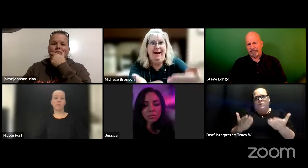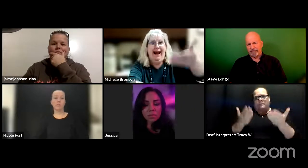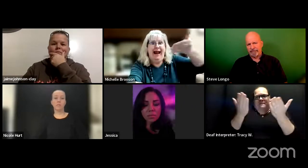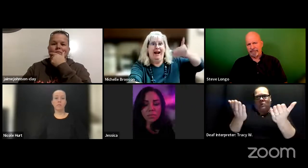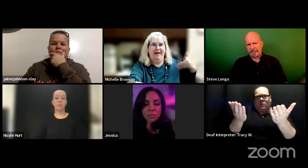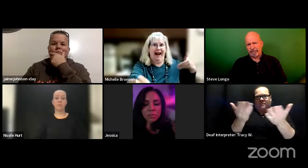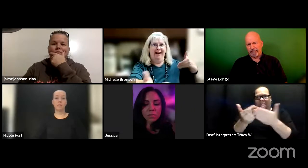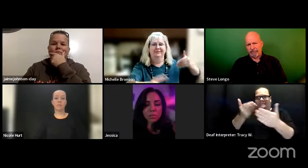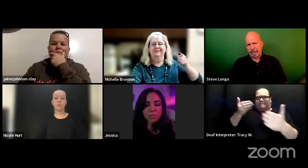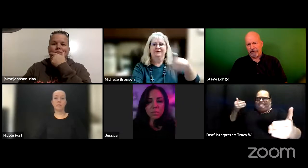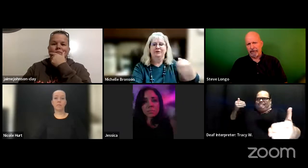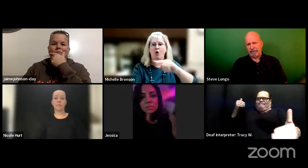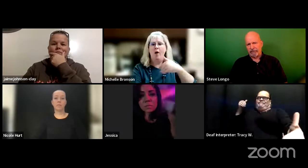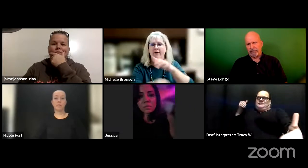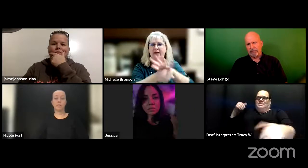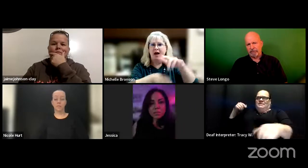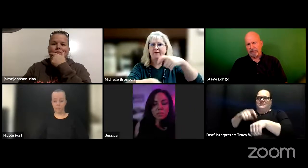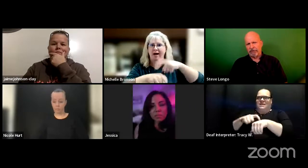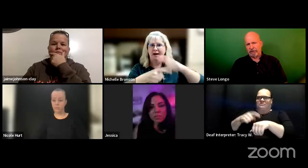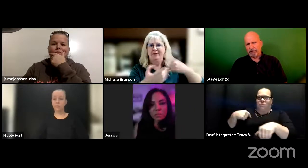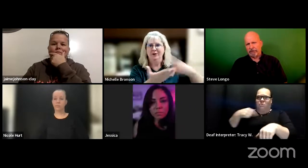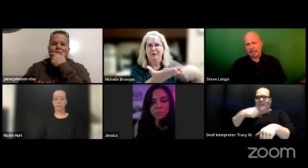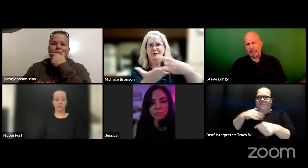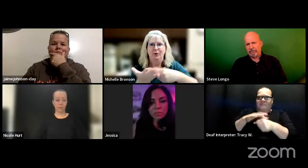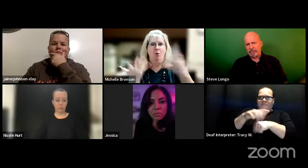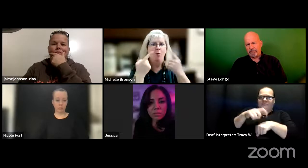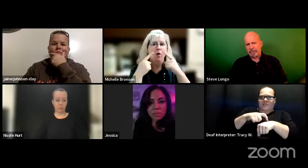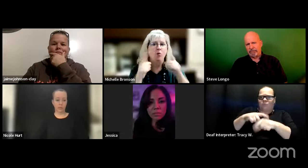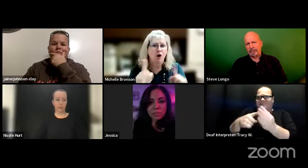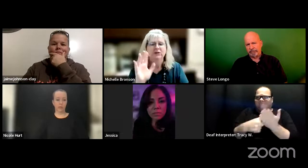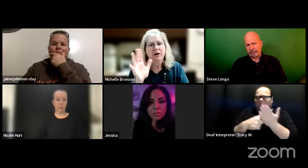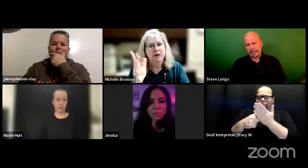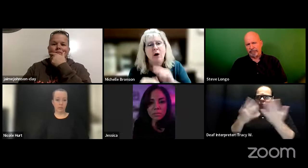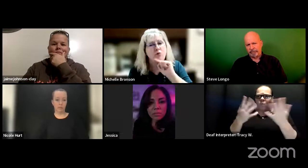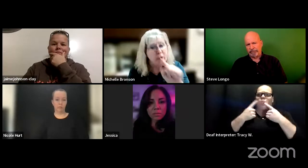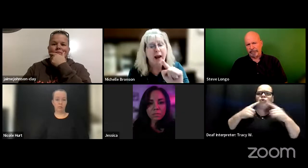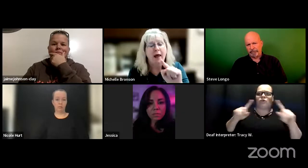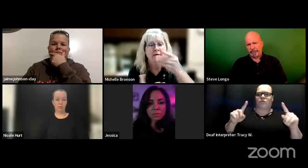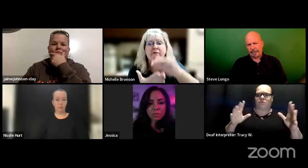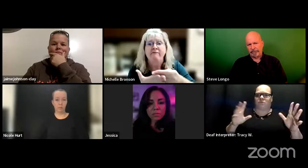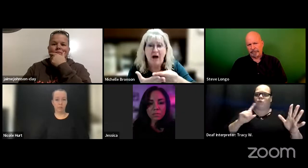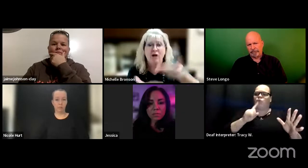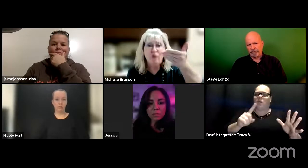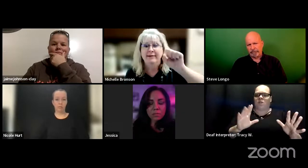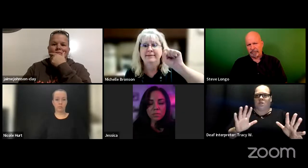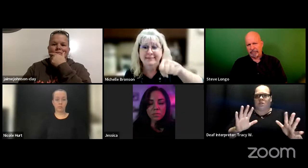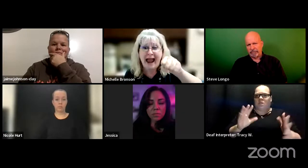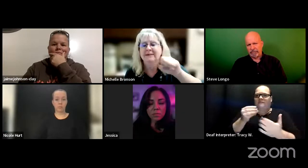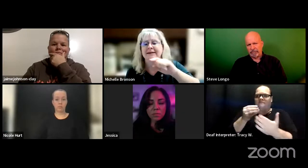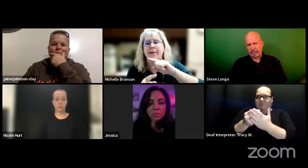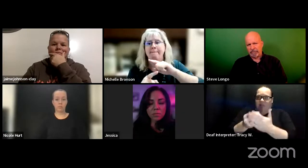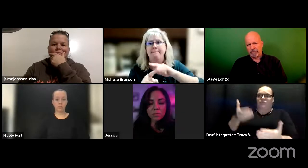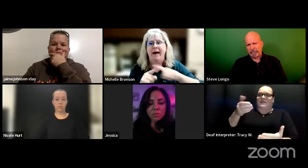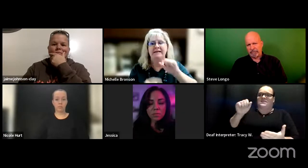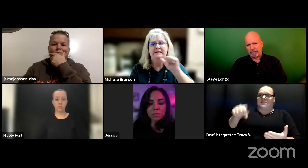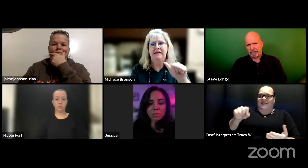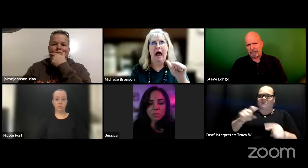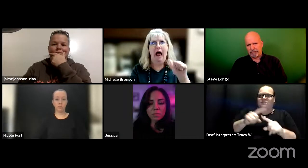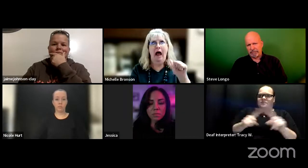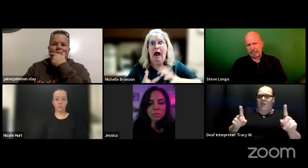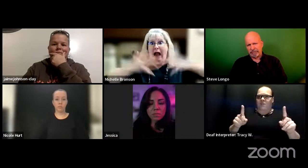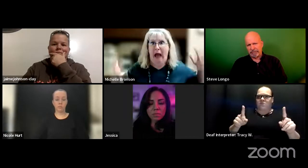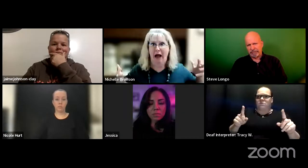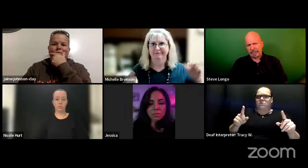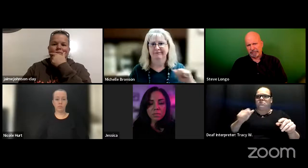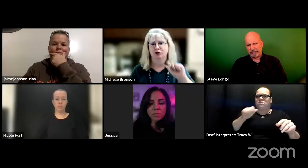challenge. So that's why I wanted to say something now. So there's lots of time to get through those discussions. And yes, the